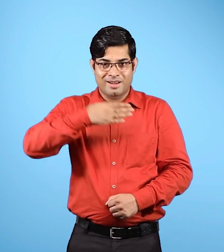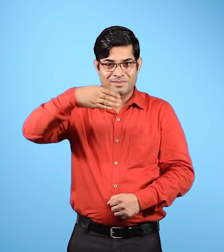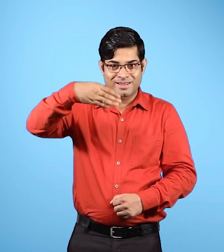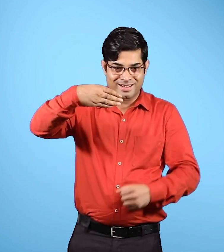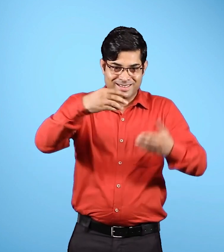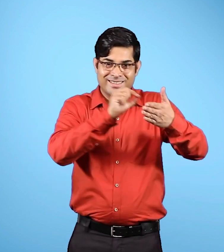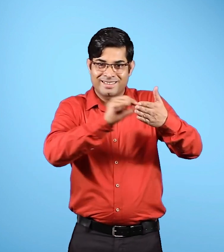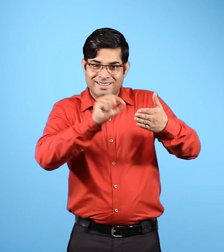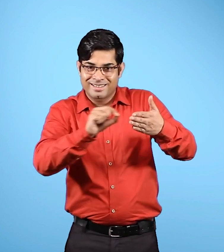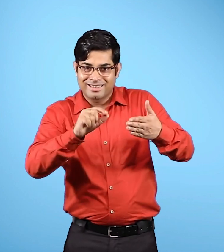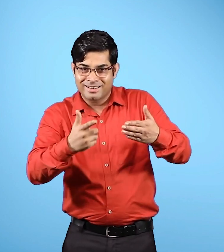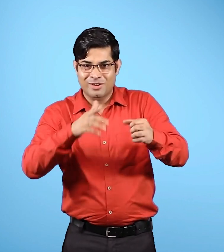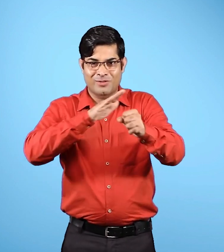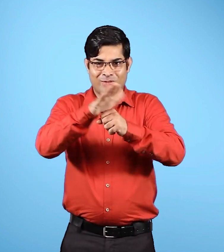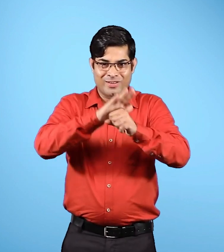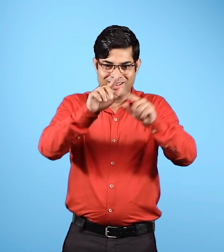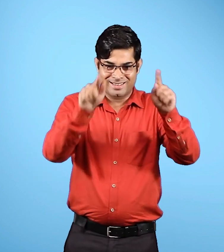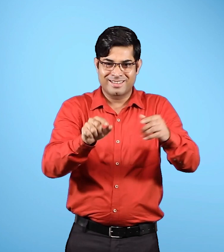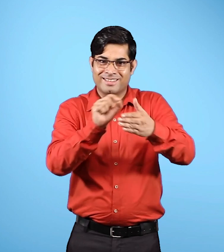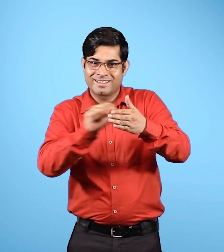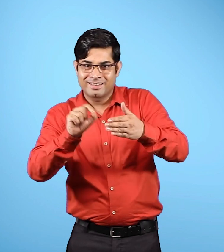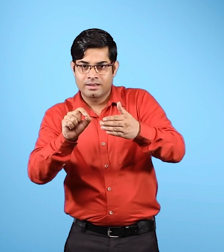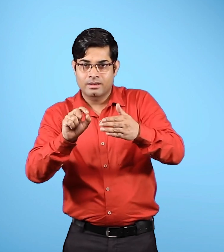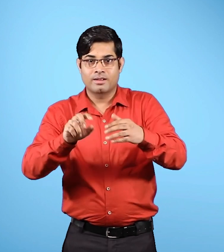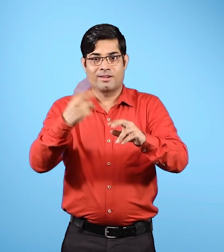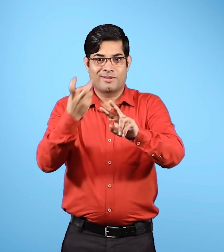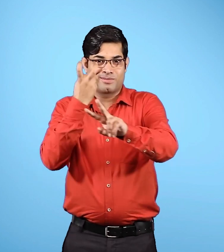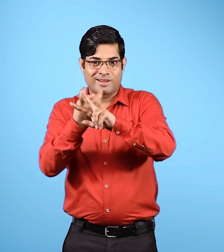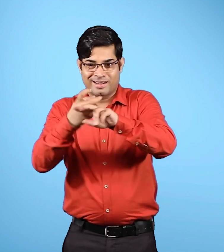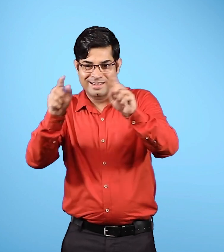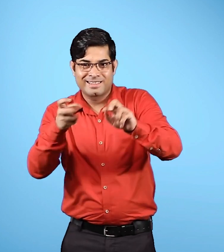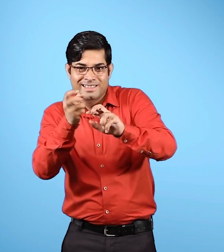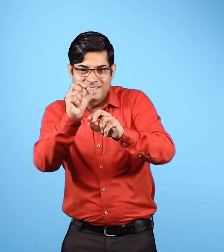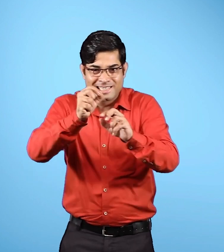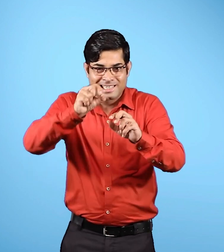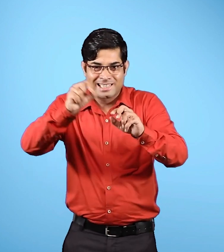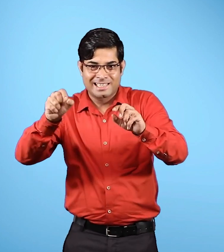List one major difference between manuscripts and inscriptions.